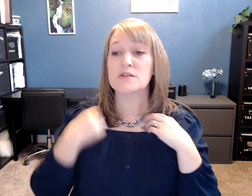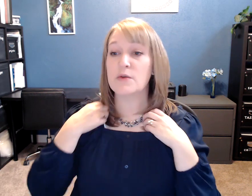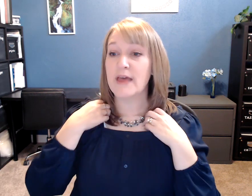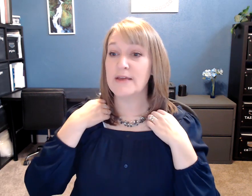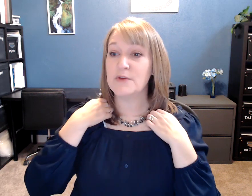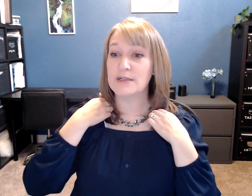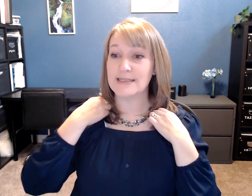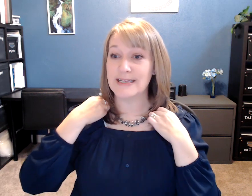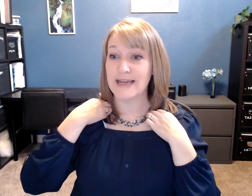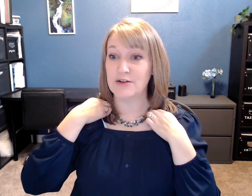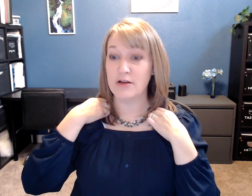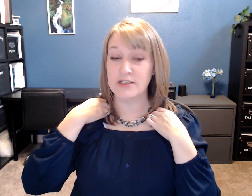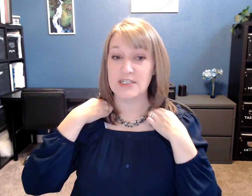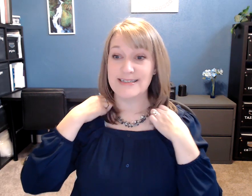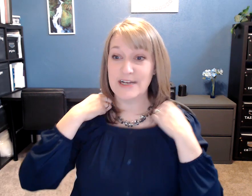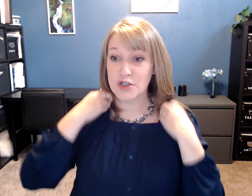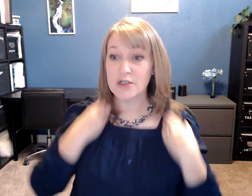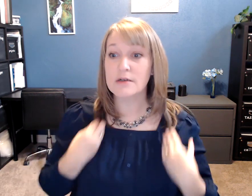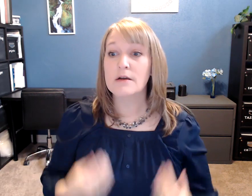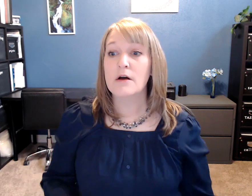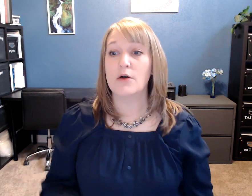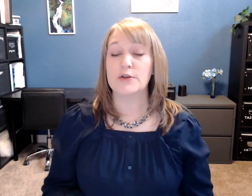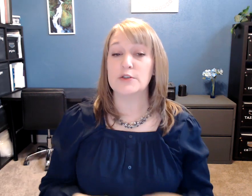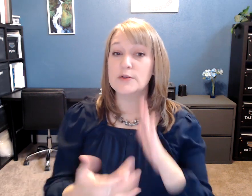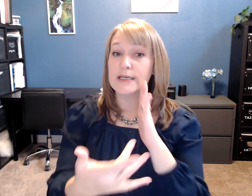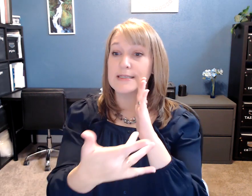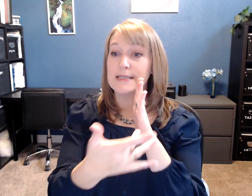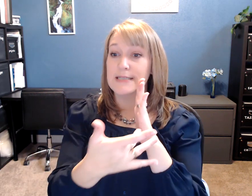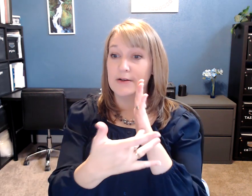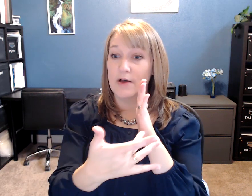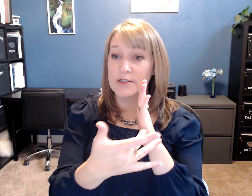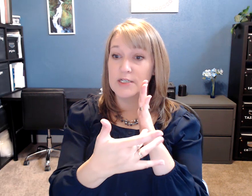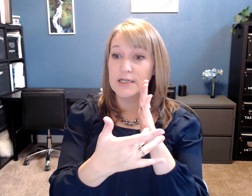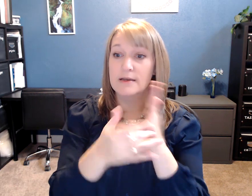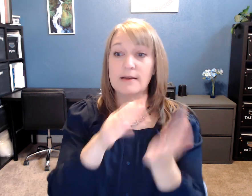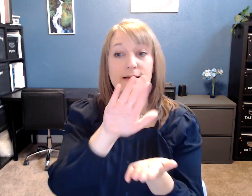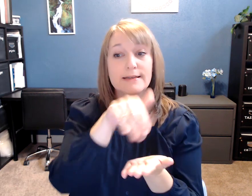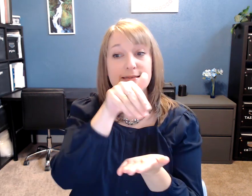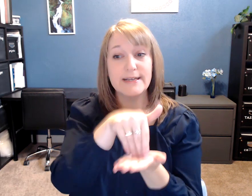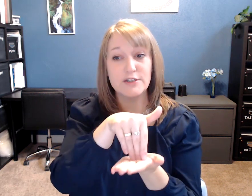So then if you want to say technology center, all you do is technology center.